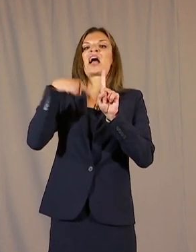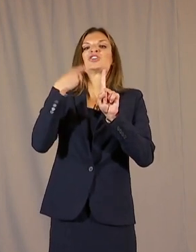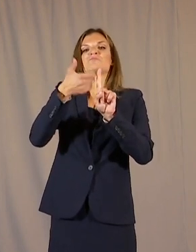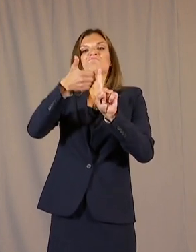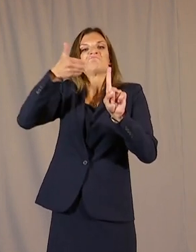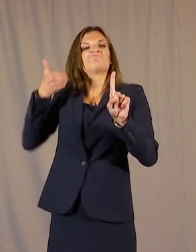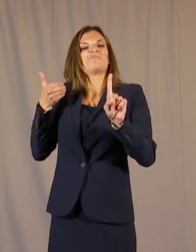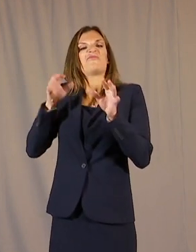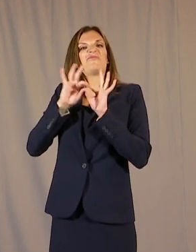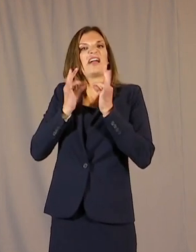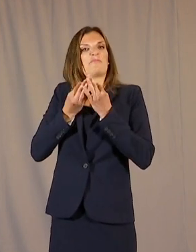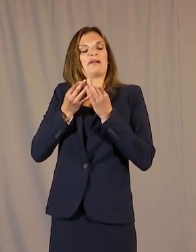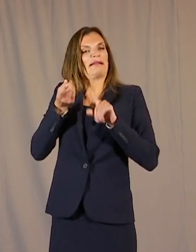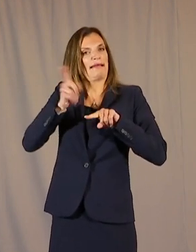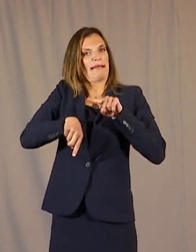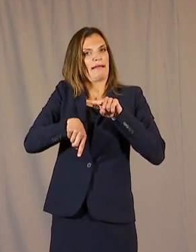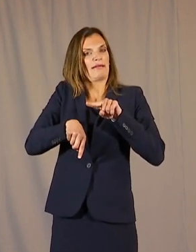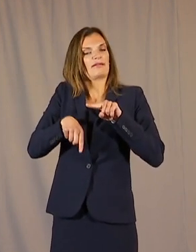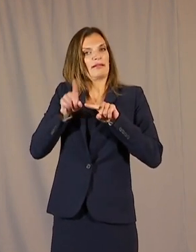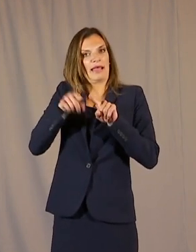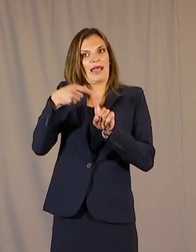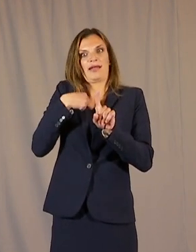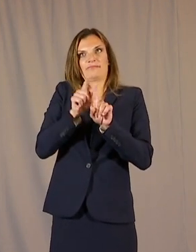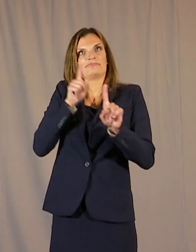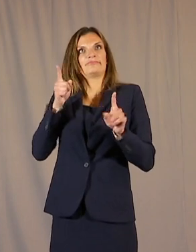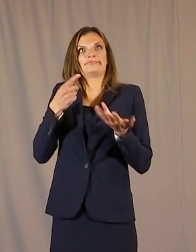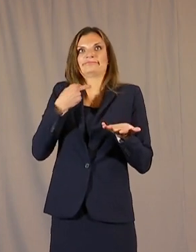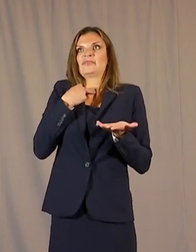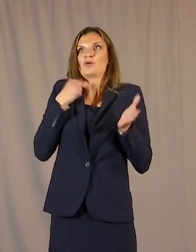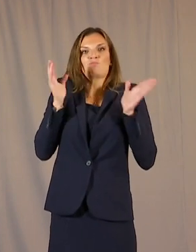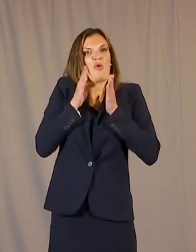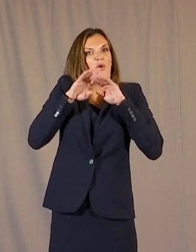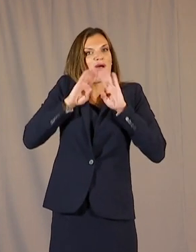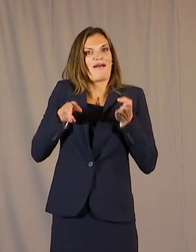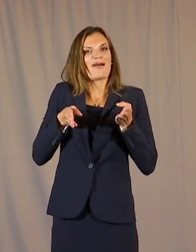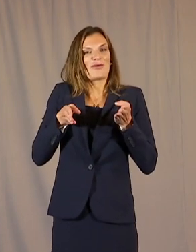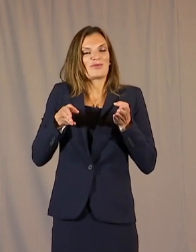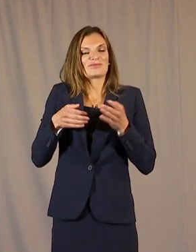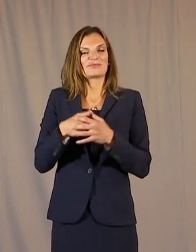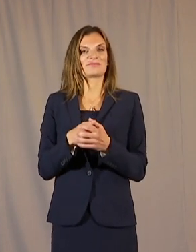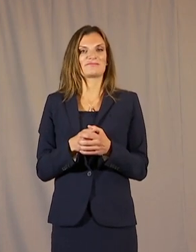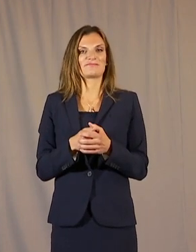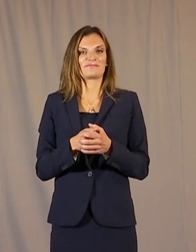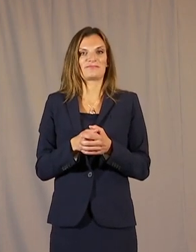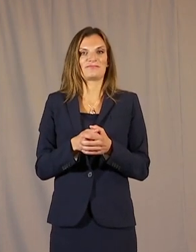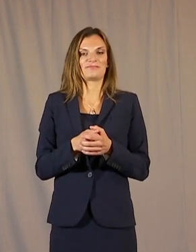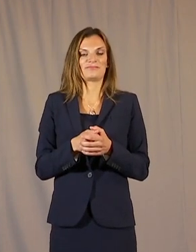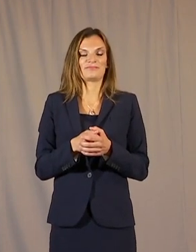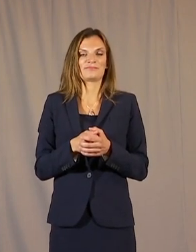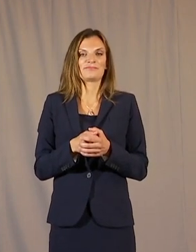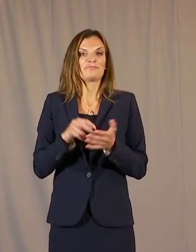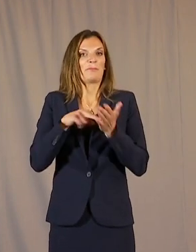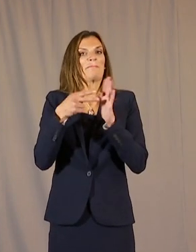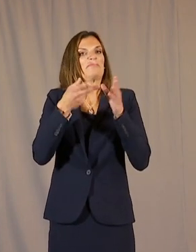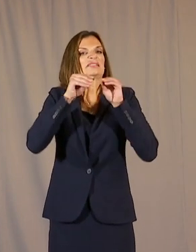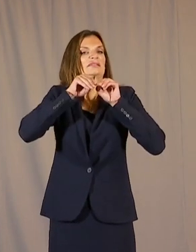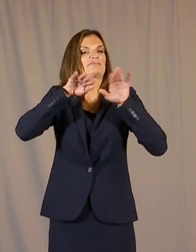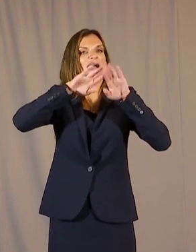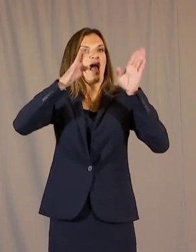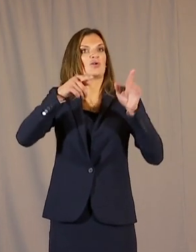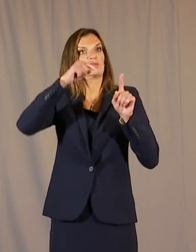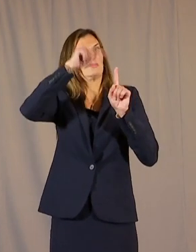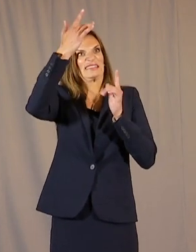quarantine because there's nowhere to go to do that. And so, you know, disease or